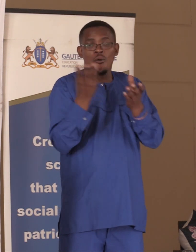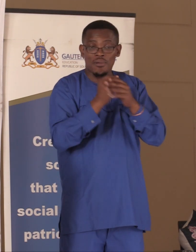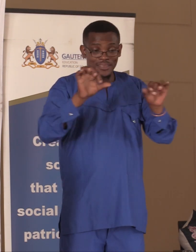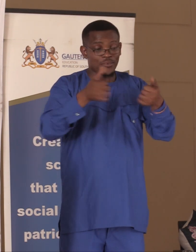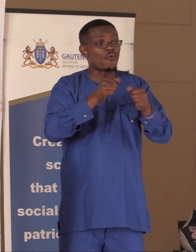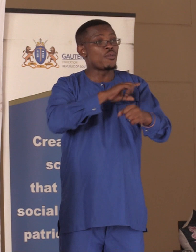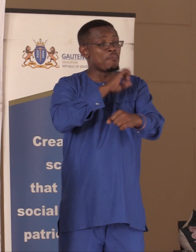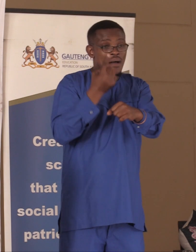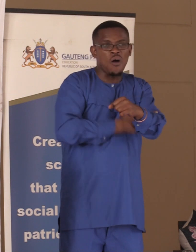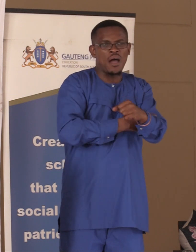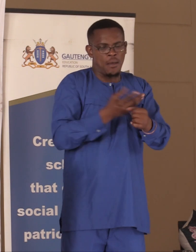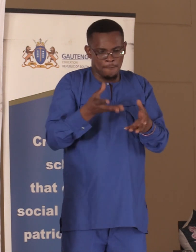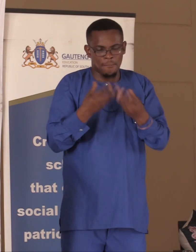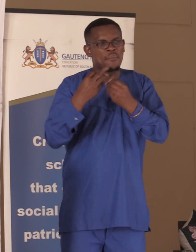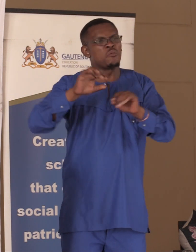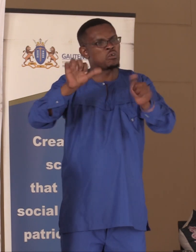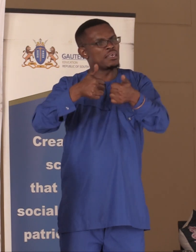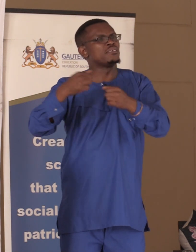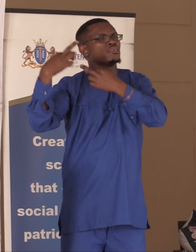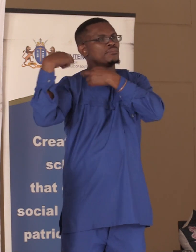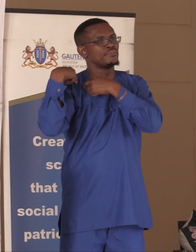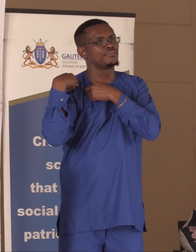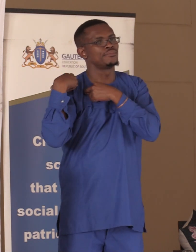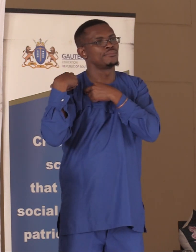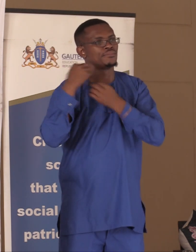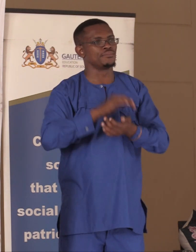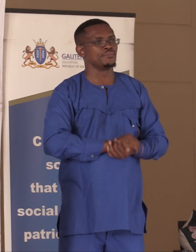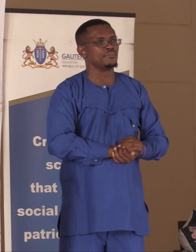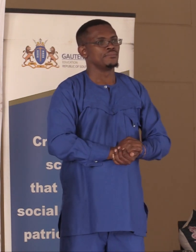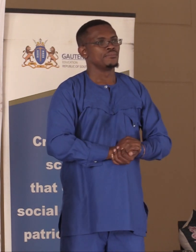power comes great responsibility.